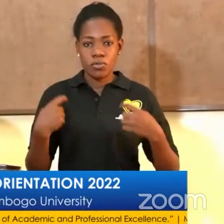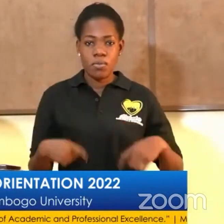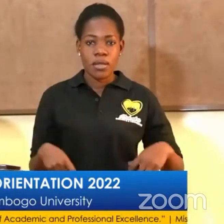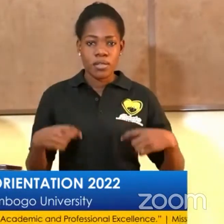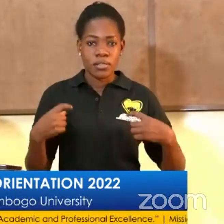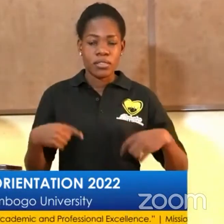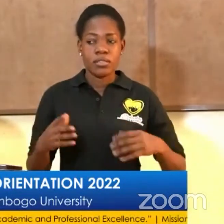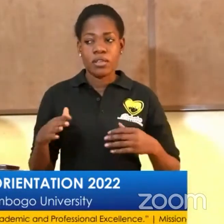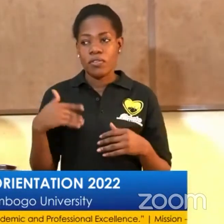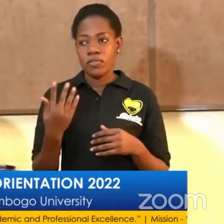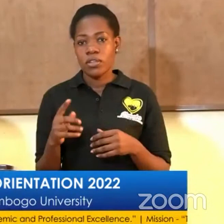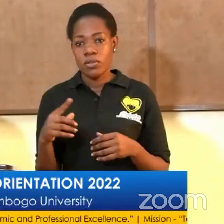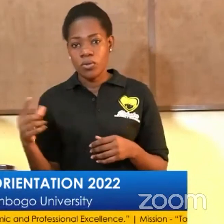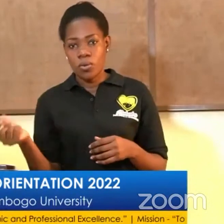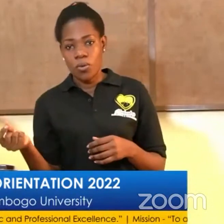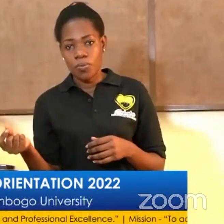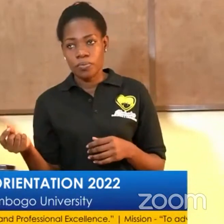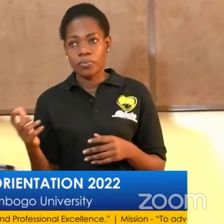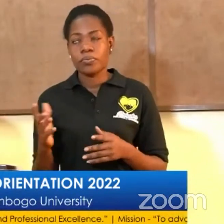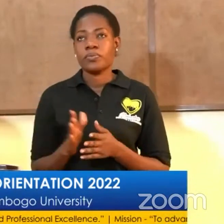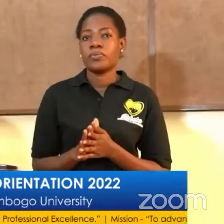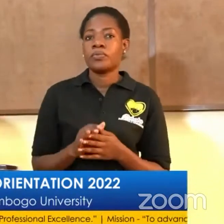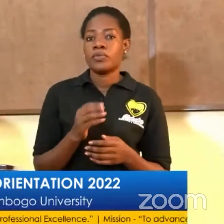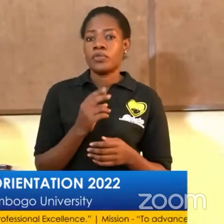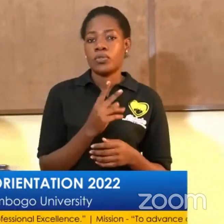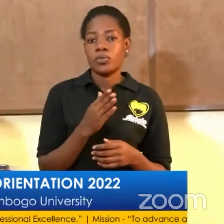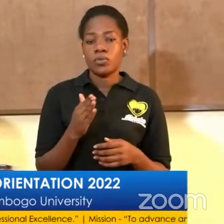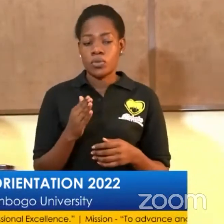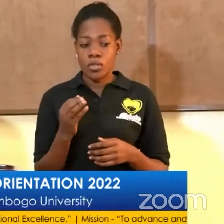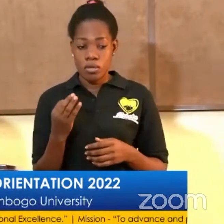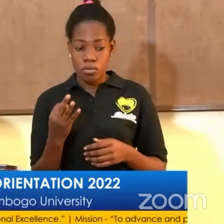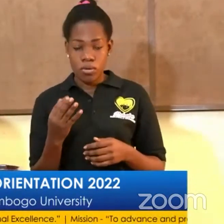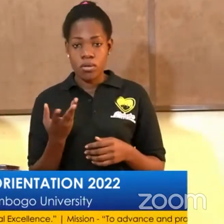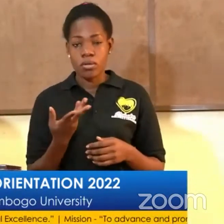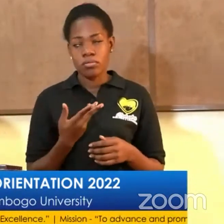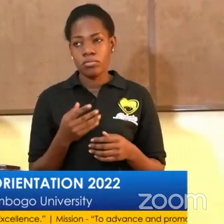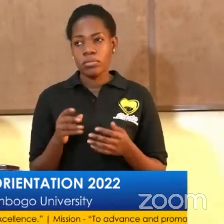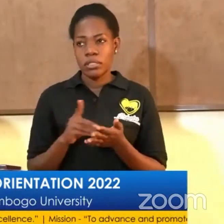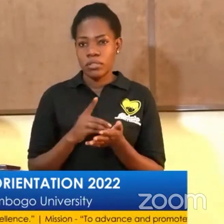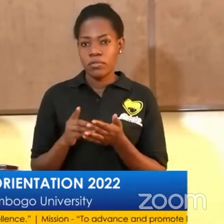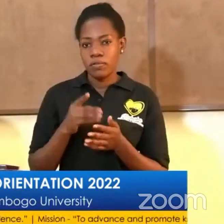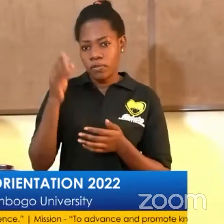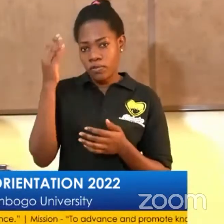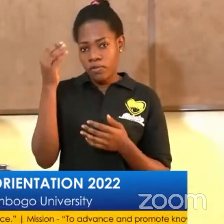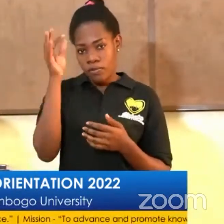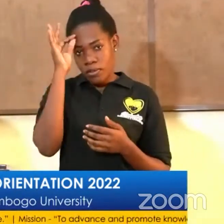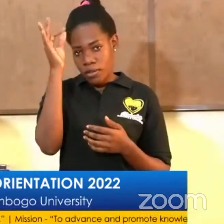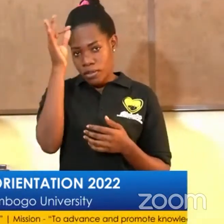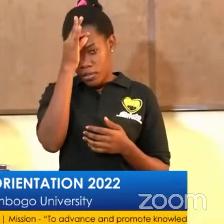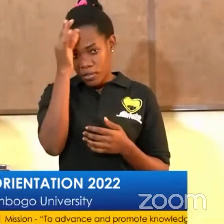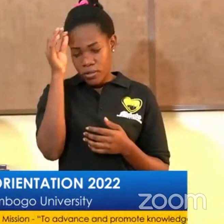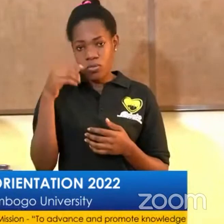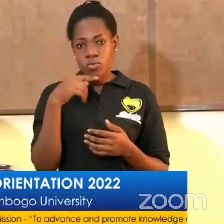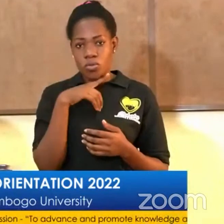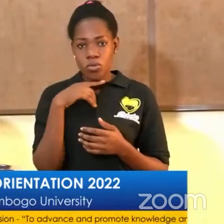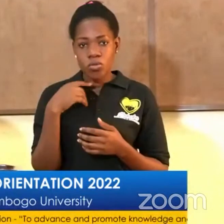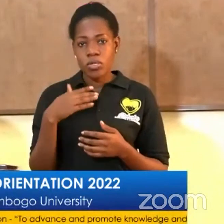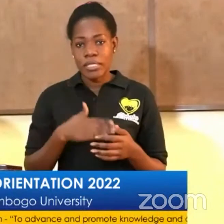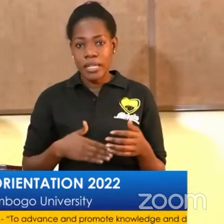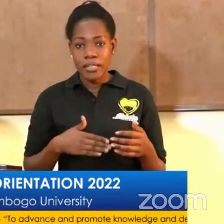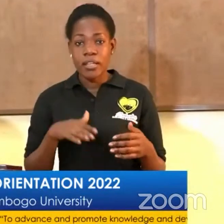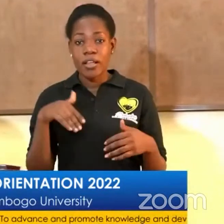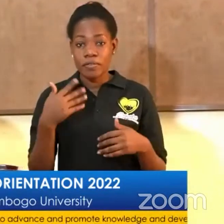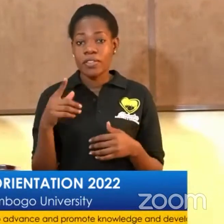disappear. 2 to 3, Dean Faculty of Social Sciences. After that, you disappear.